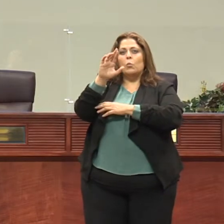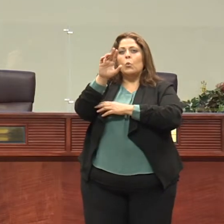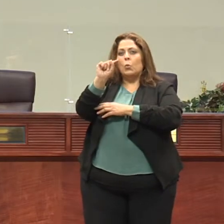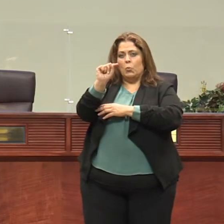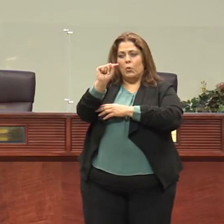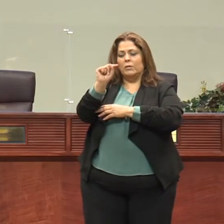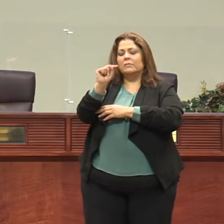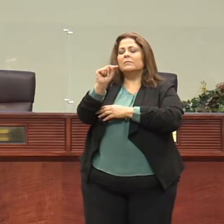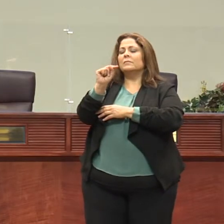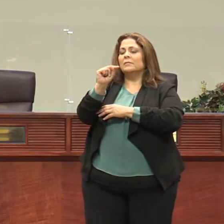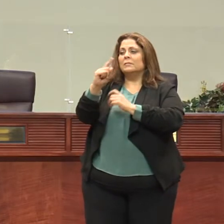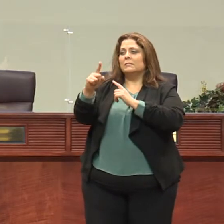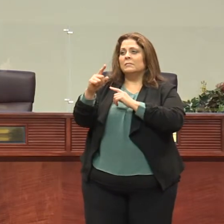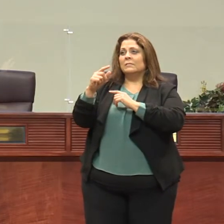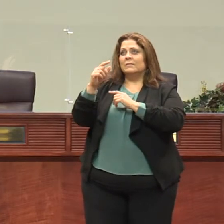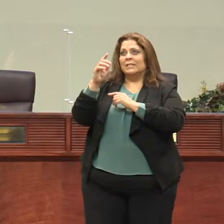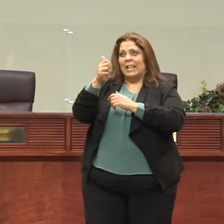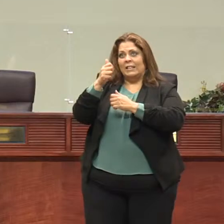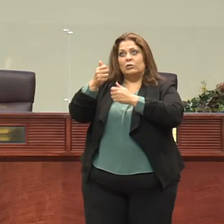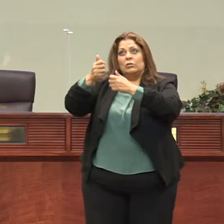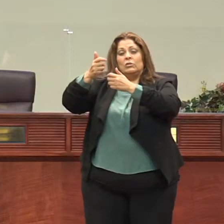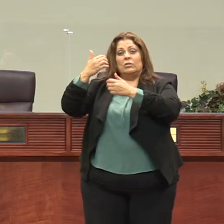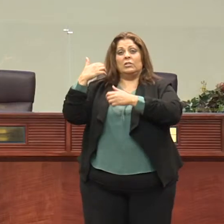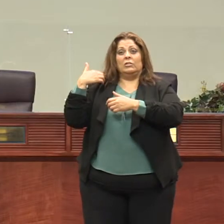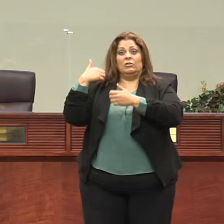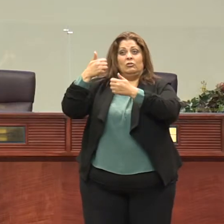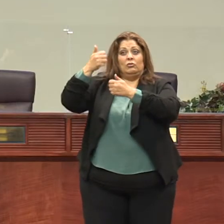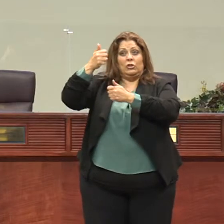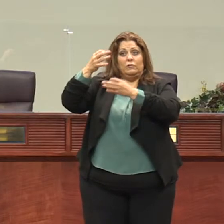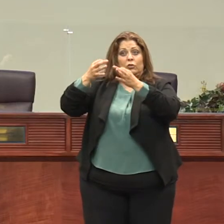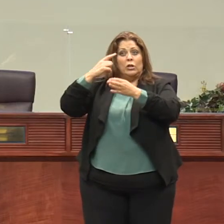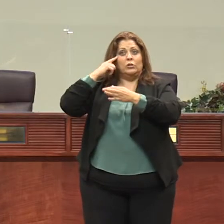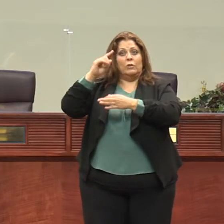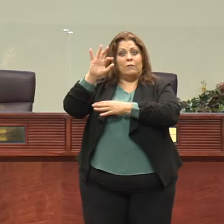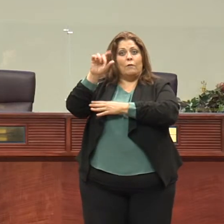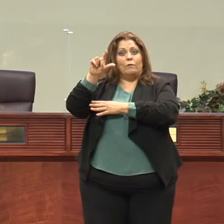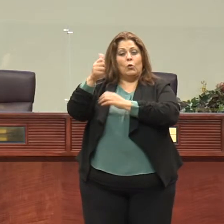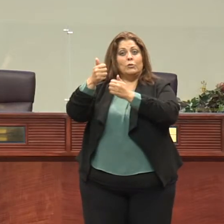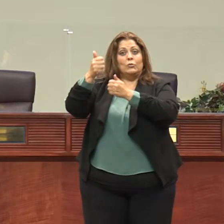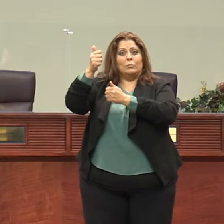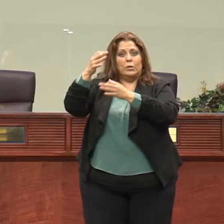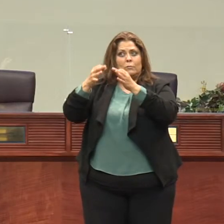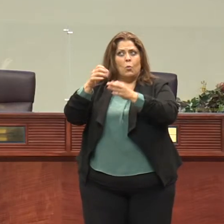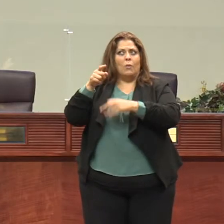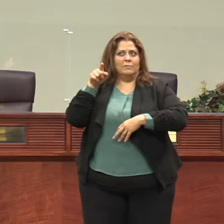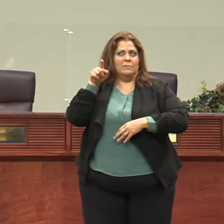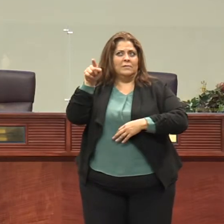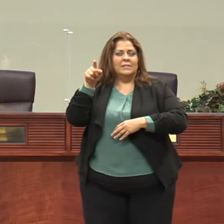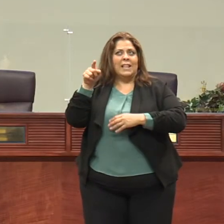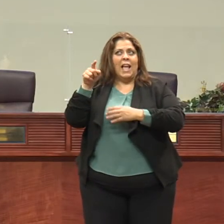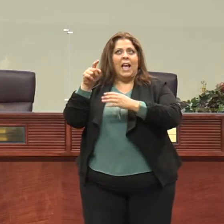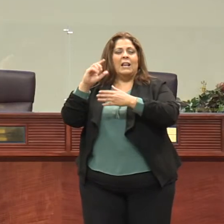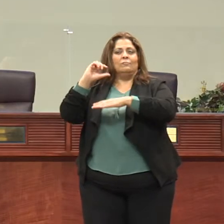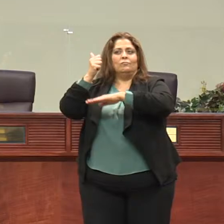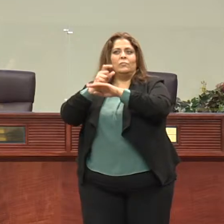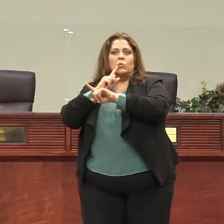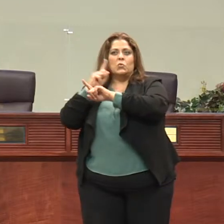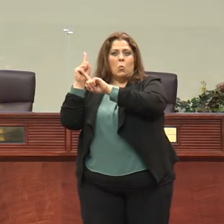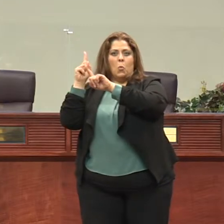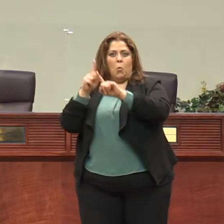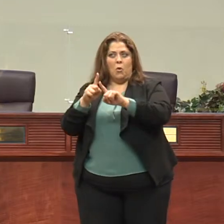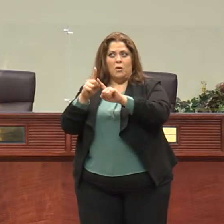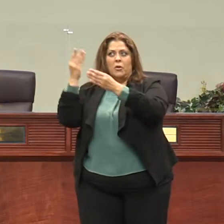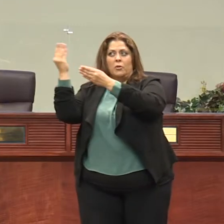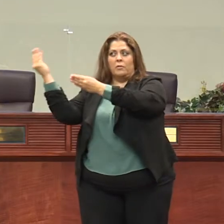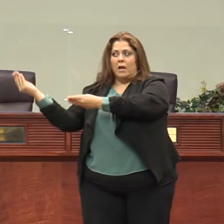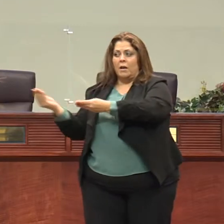Chief Judge of the Florida Supreme Court has issued the order in which Chief Judge Munyon here within our